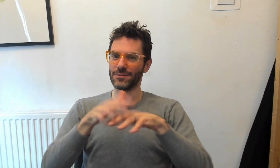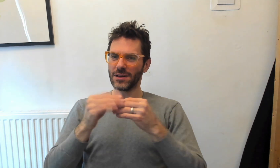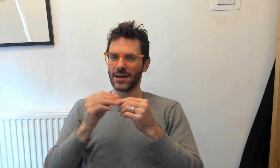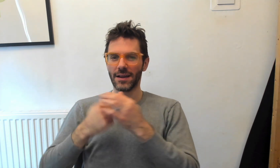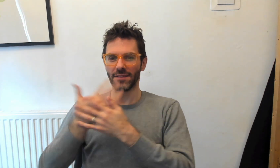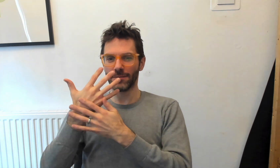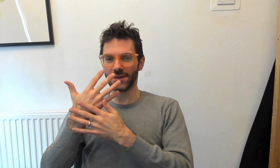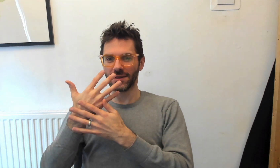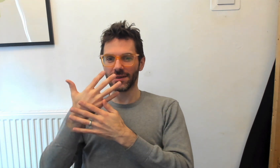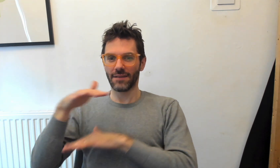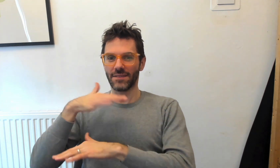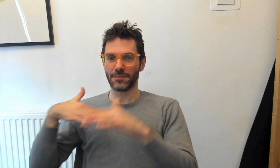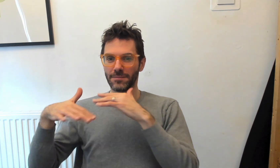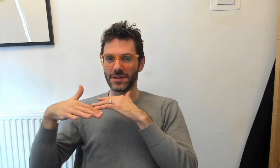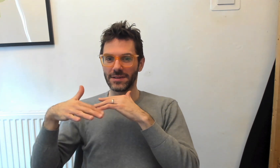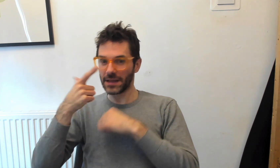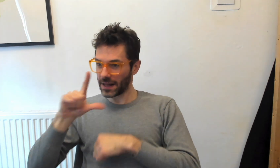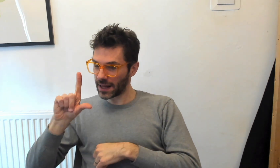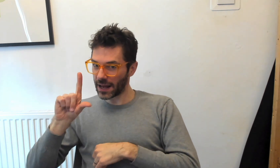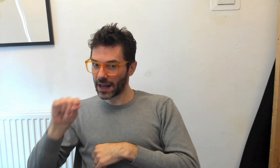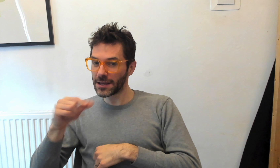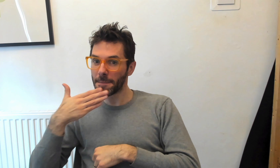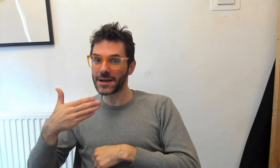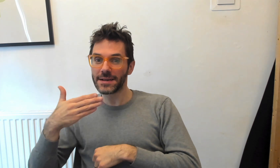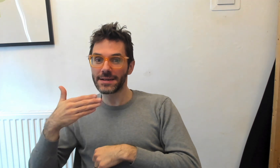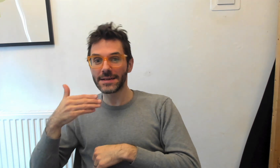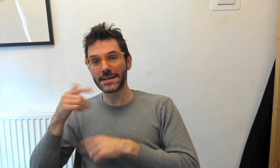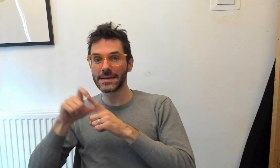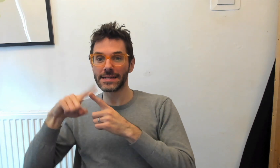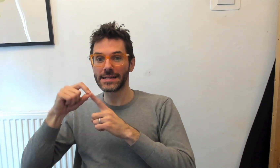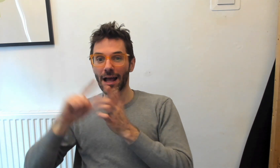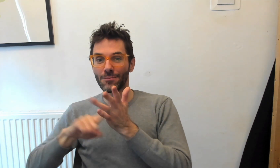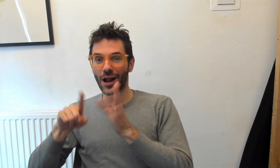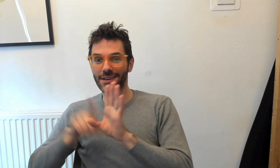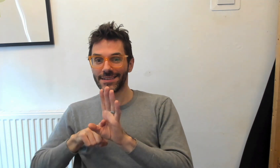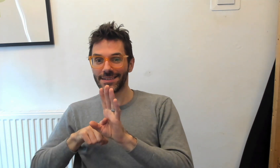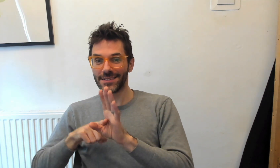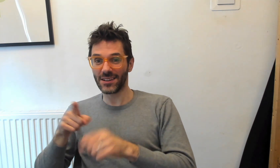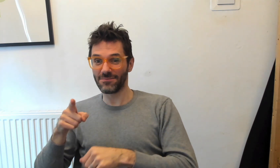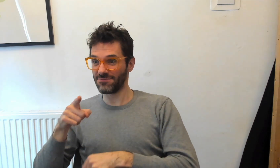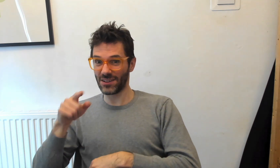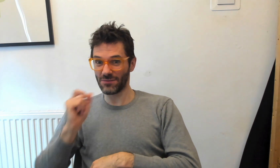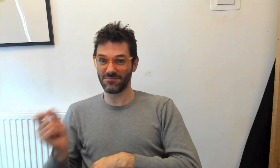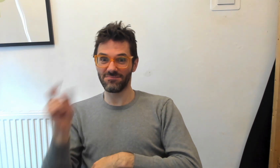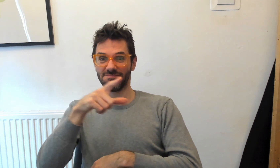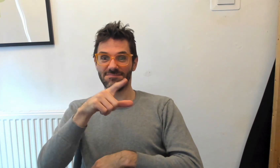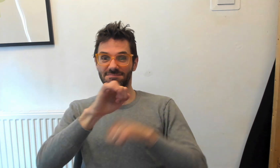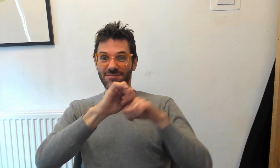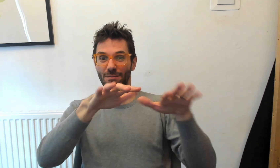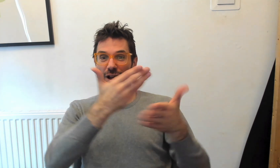really nicely with the dev environment, and you can type please deploy and it will